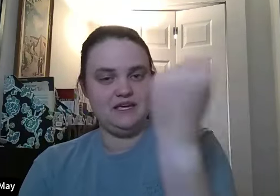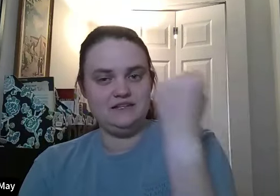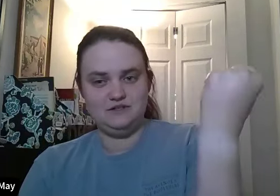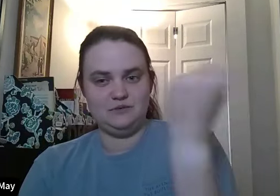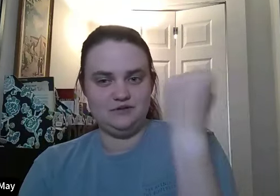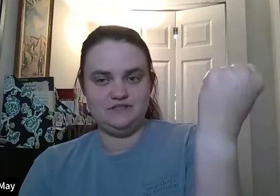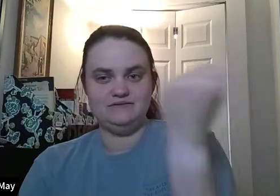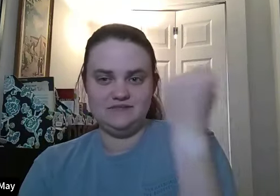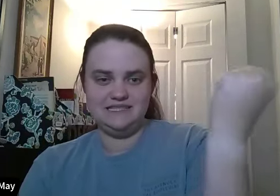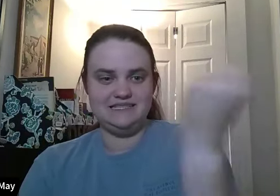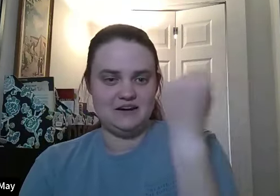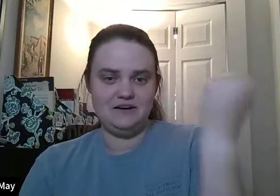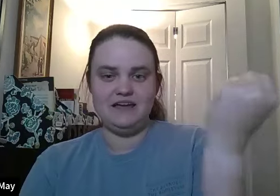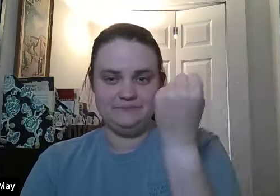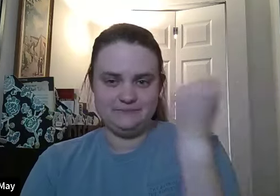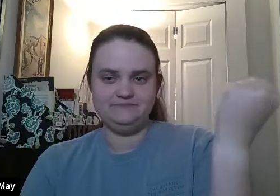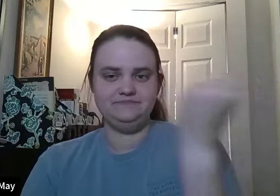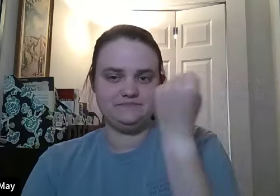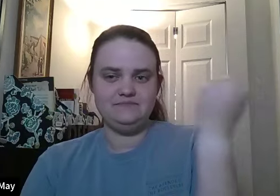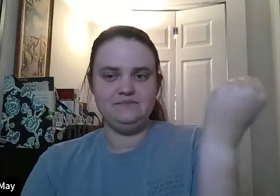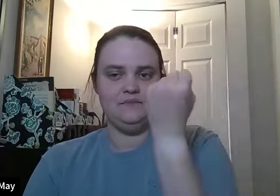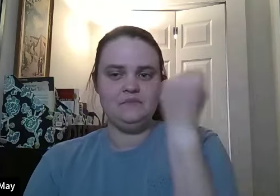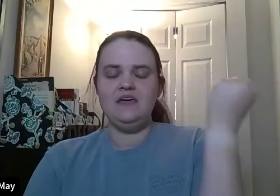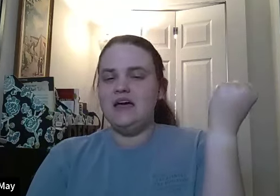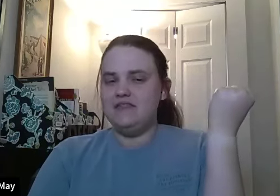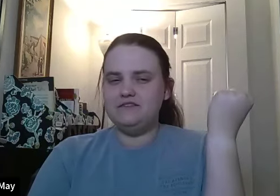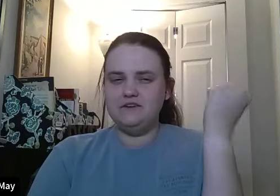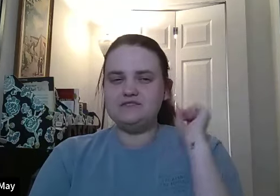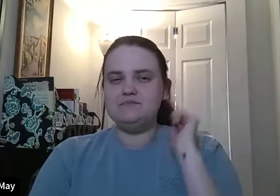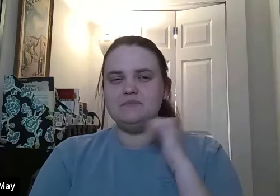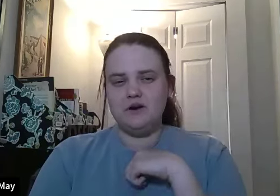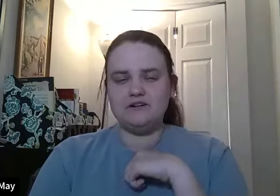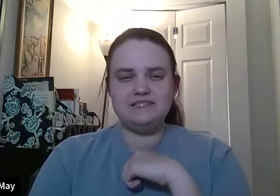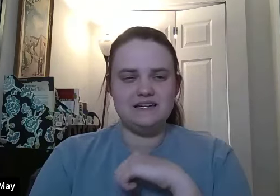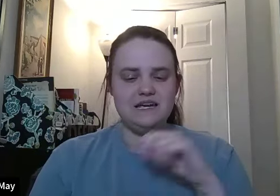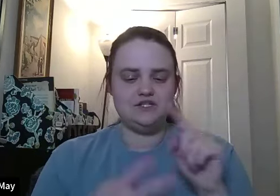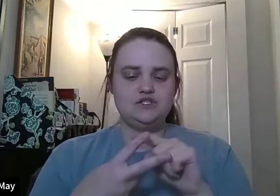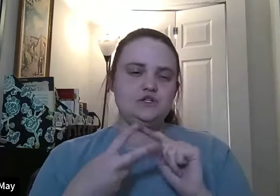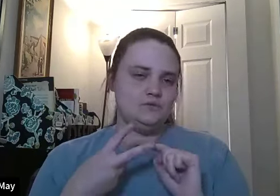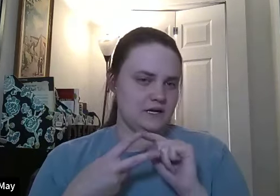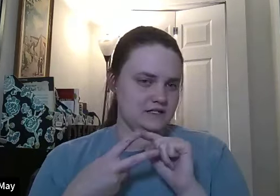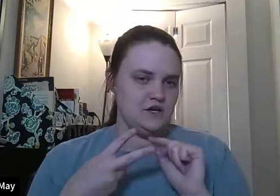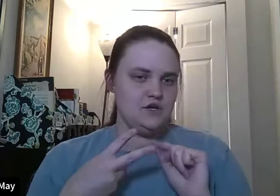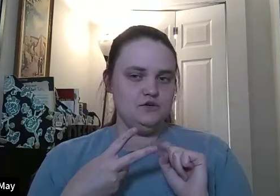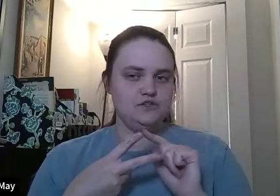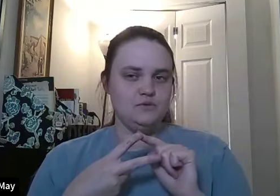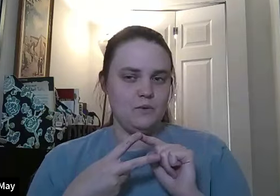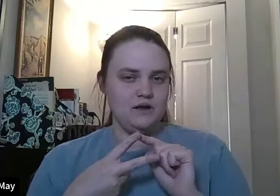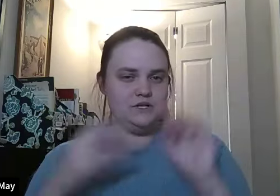again, circle motion. Saturday. And then if you guys remember, our Sunday has two ways. You can do one, which